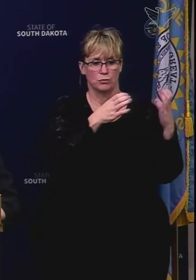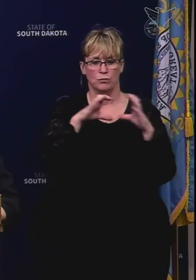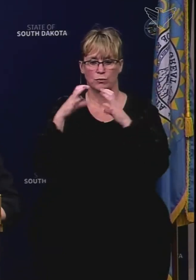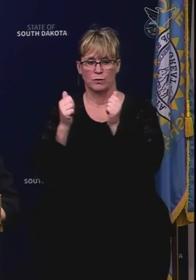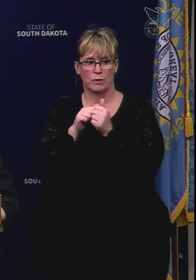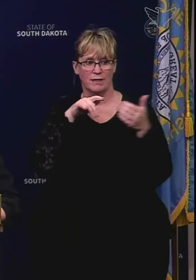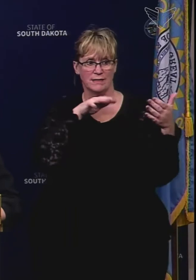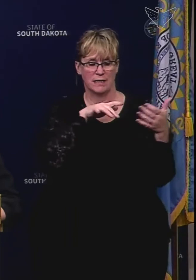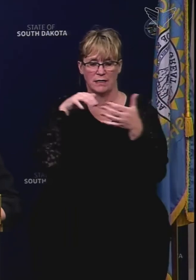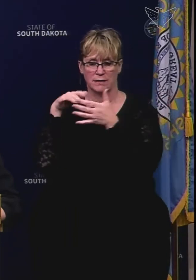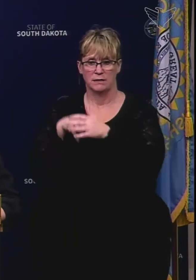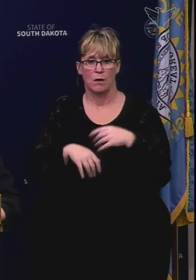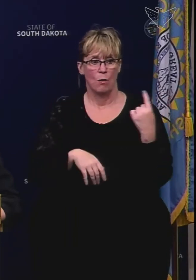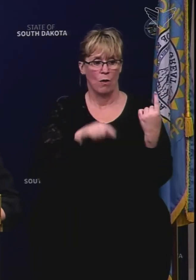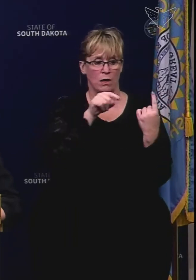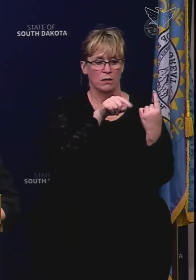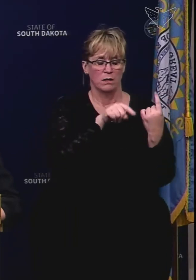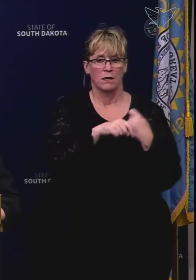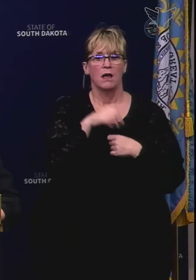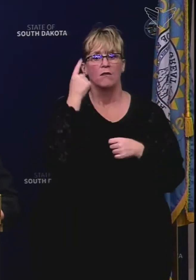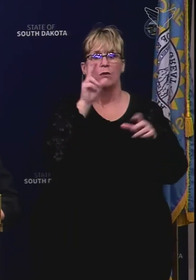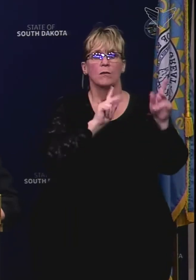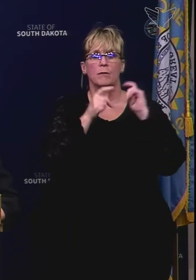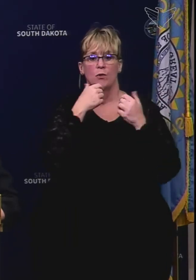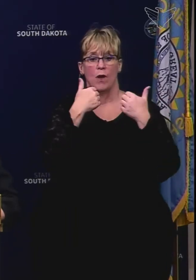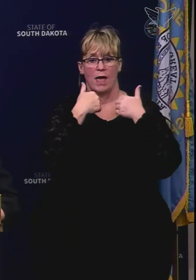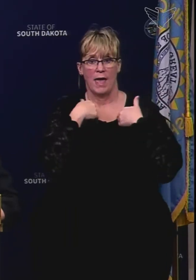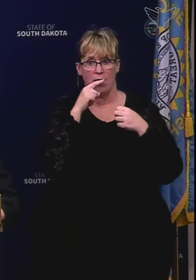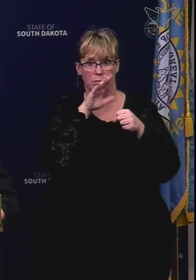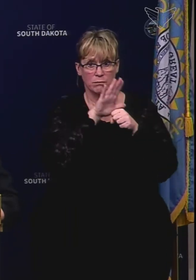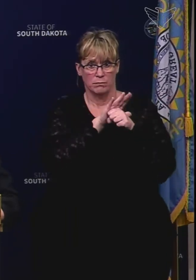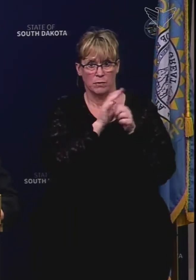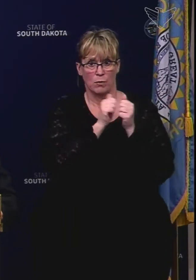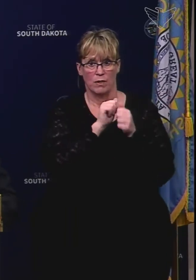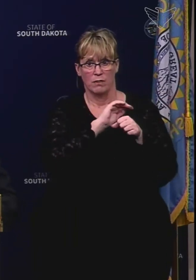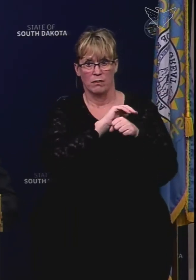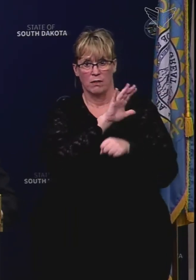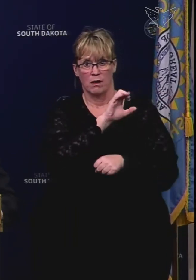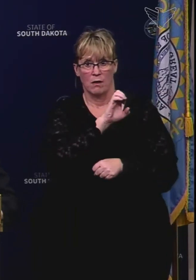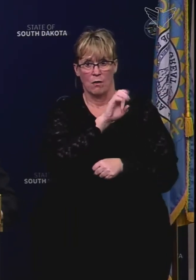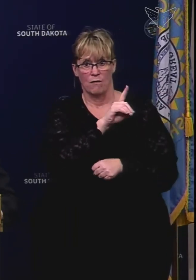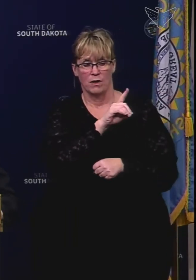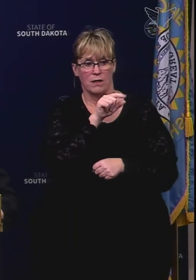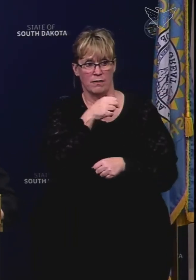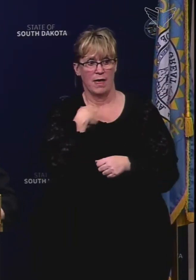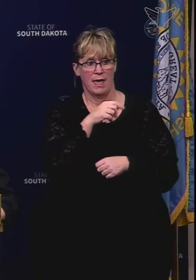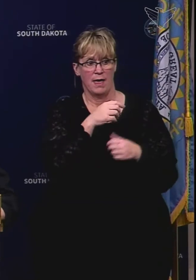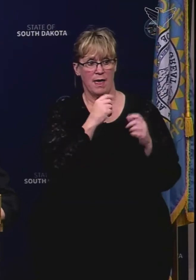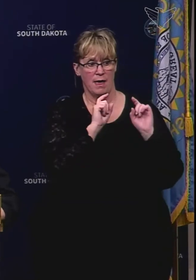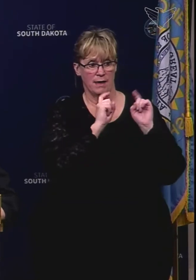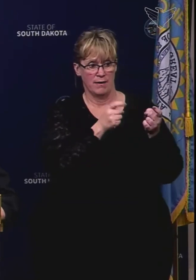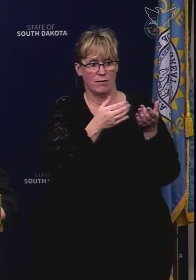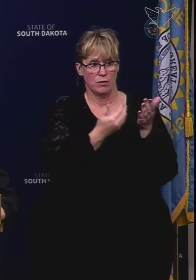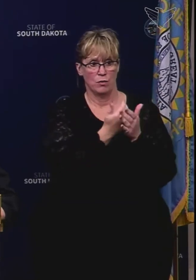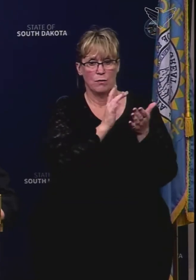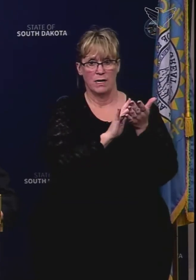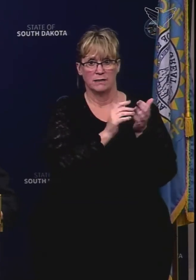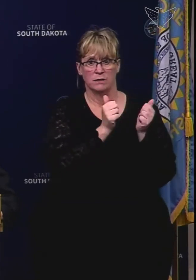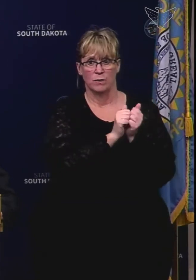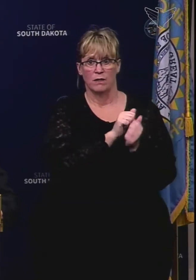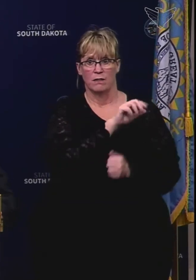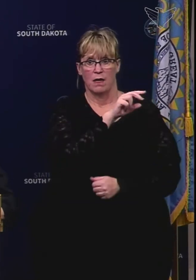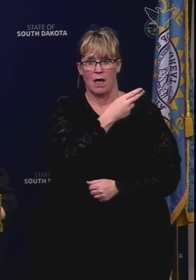well. One of those registries is for people that are positive with COVID who are prescribed hydroxychloroquine by their